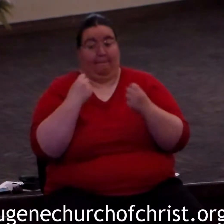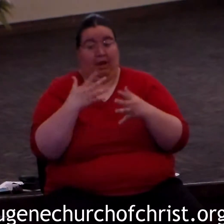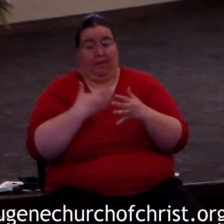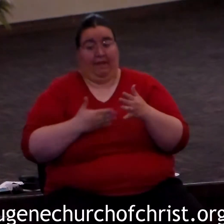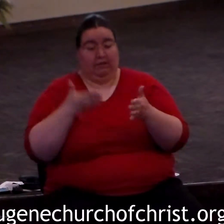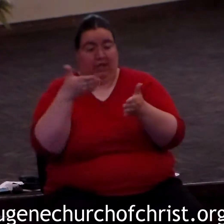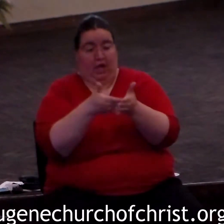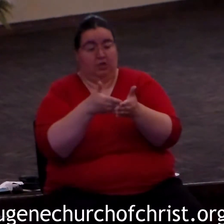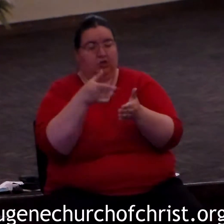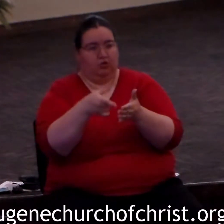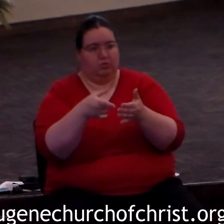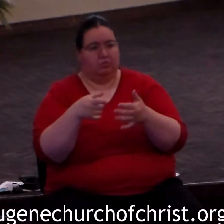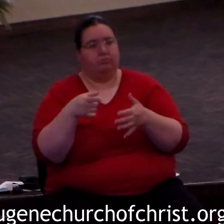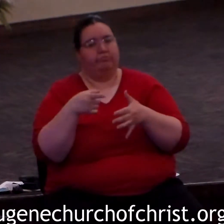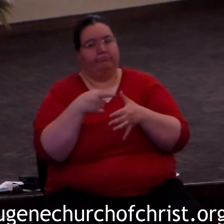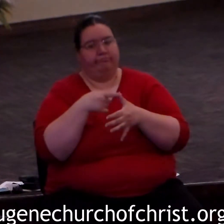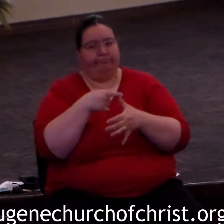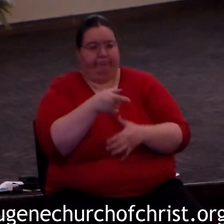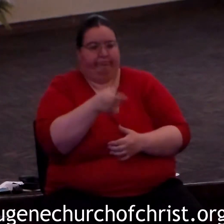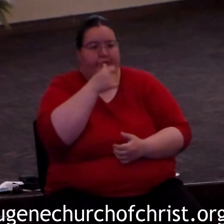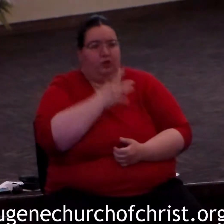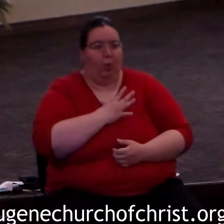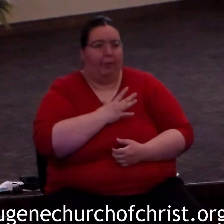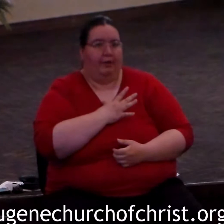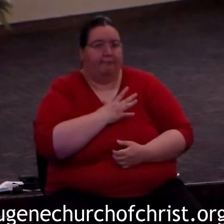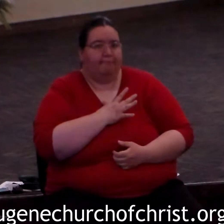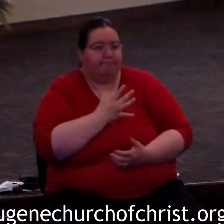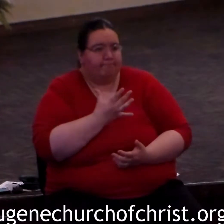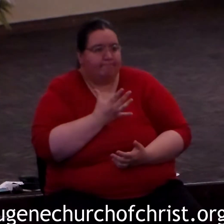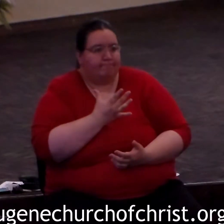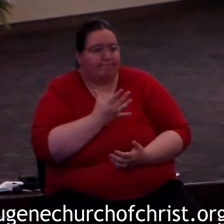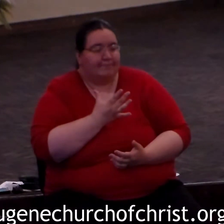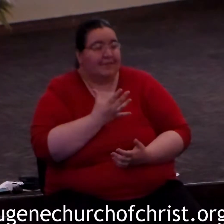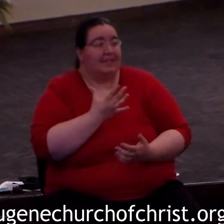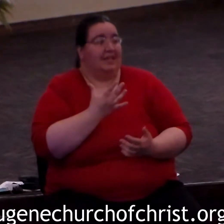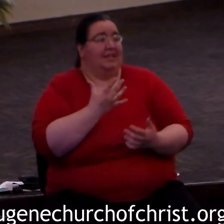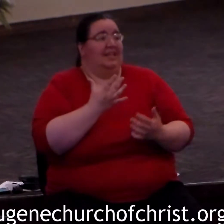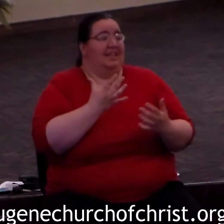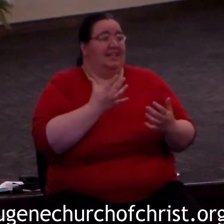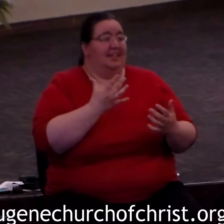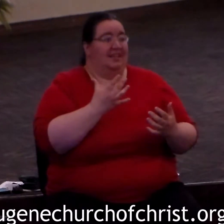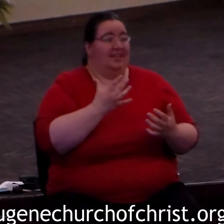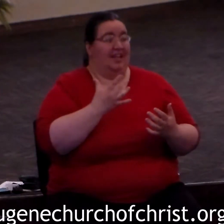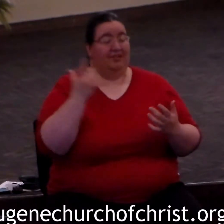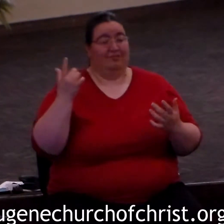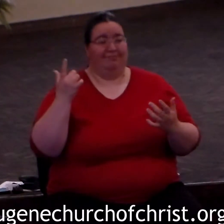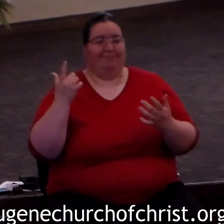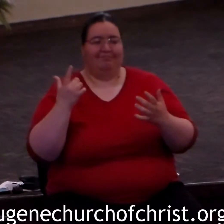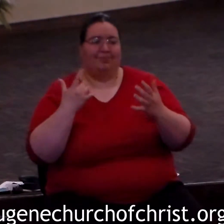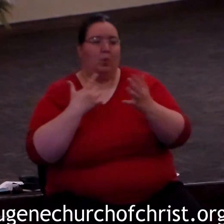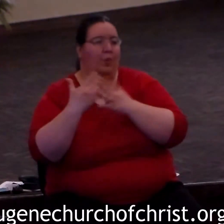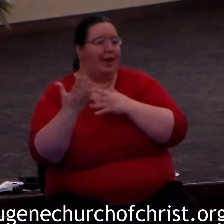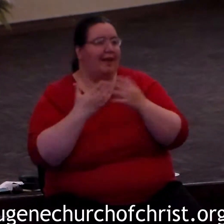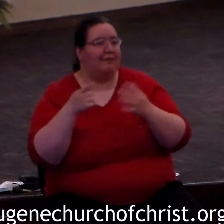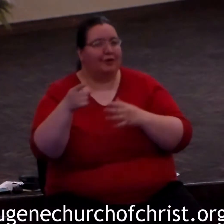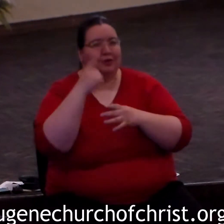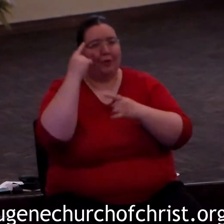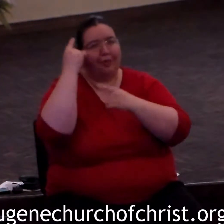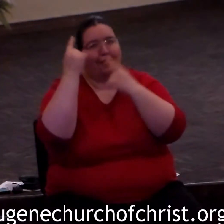in. First of all, she is a woman. Now, think whatever you want about women in our culture today. I looked online